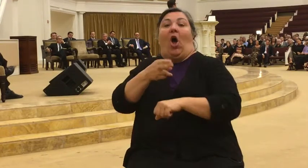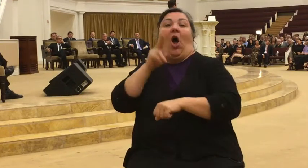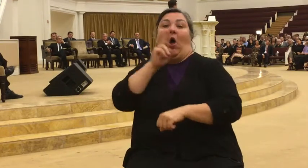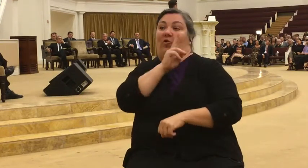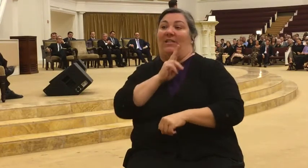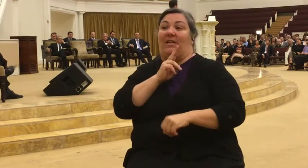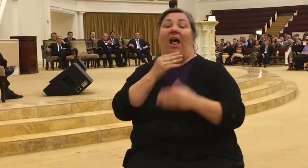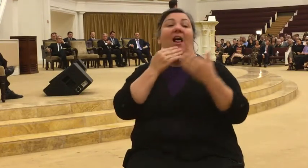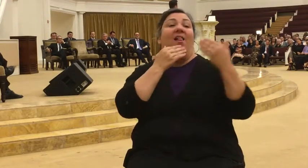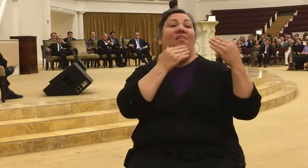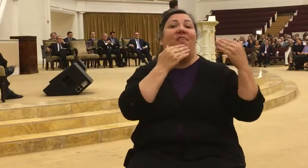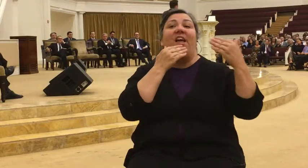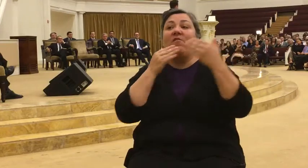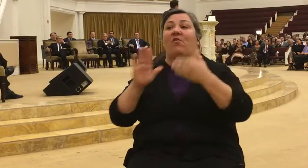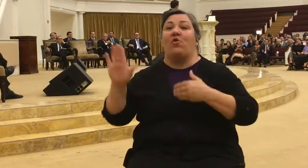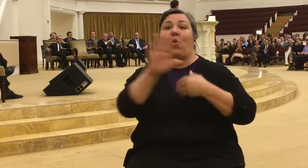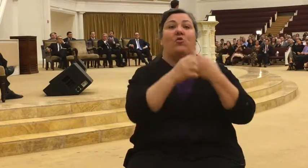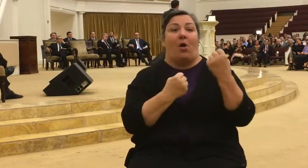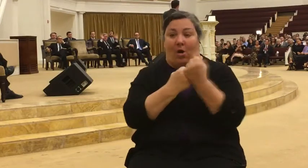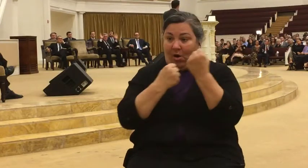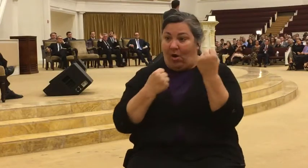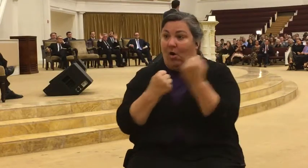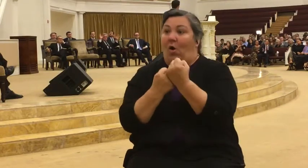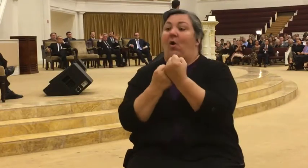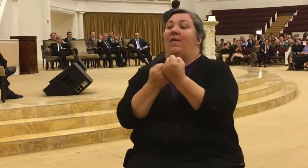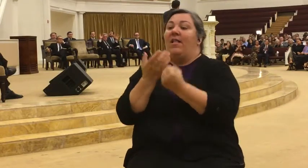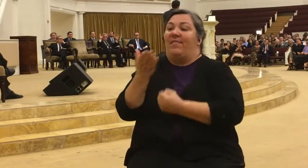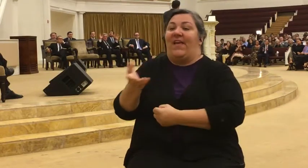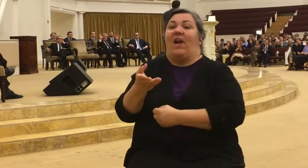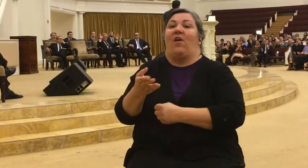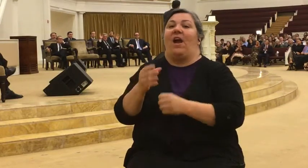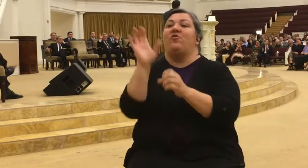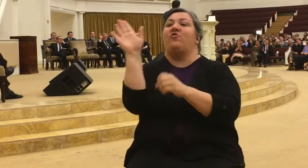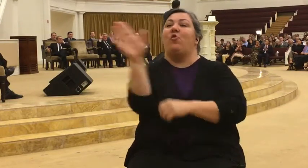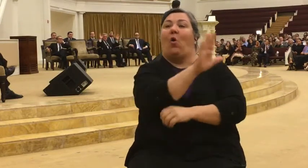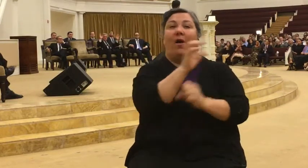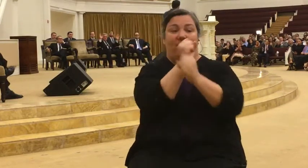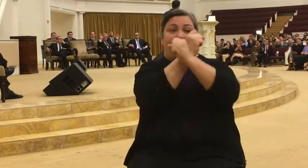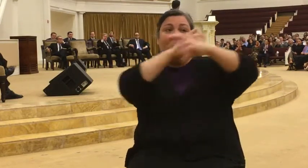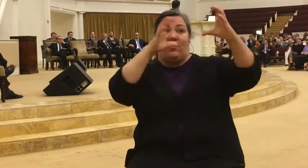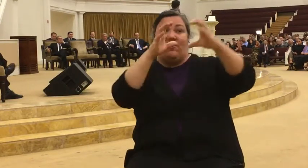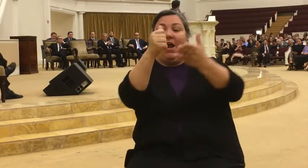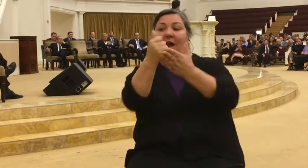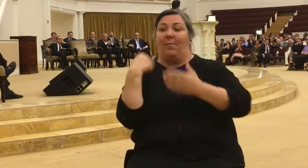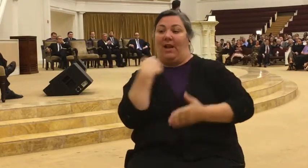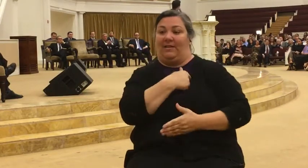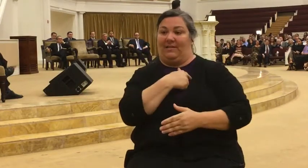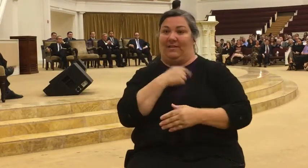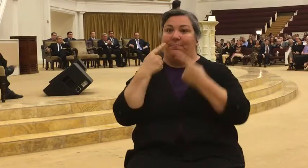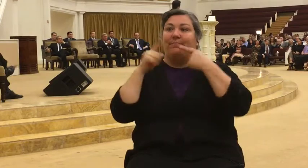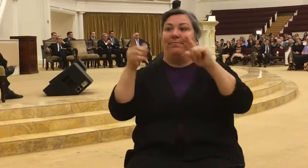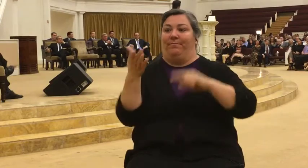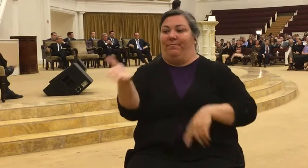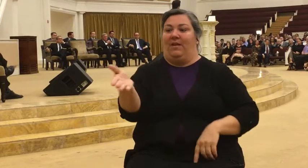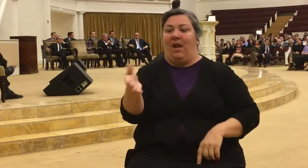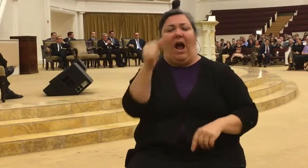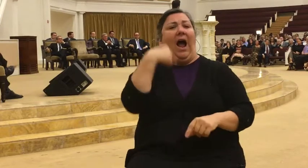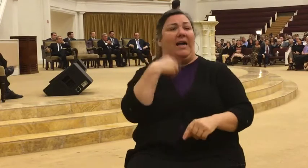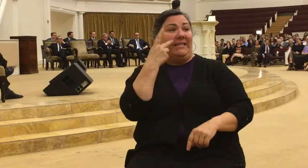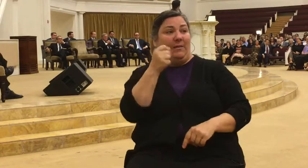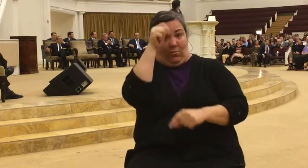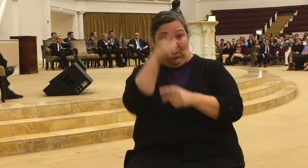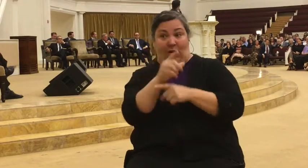your contribution to the ministry and your vision for what God is doing in that country. I see Brother Buxton